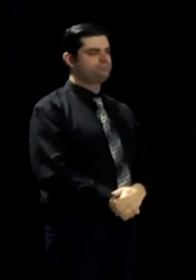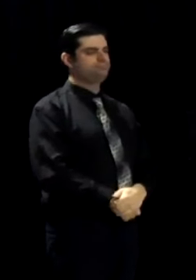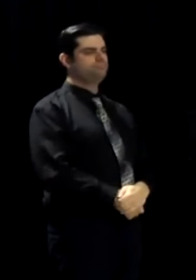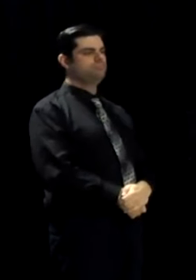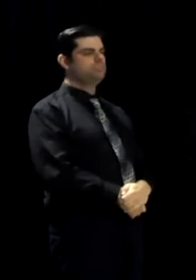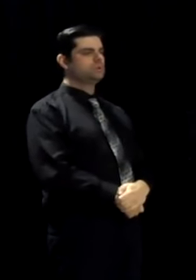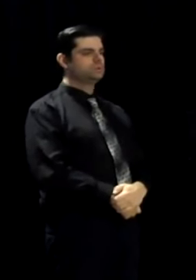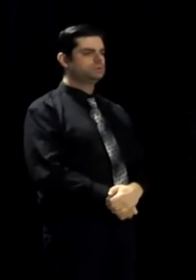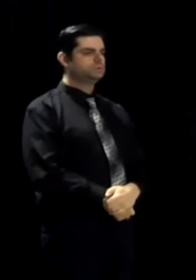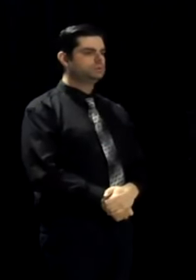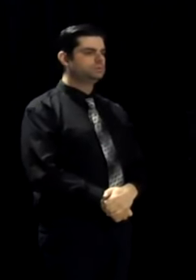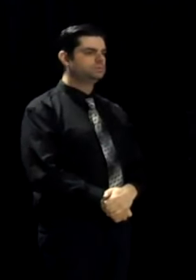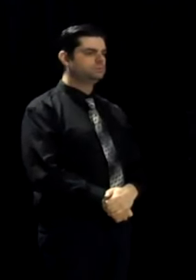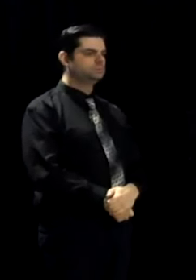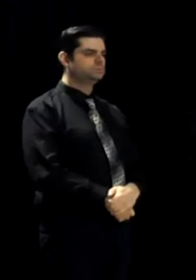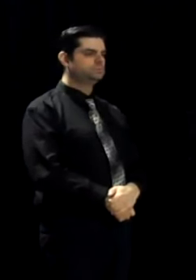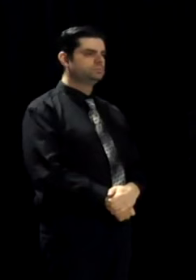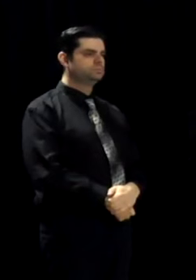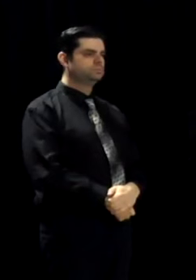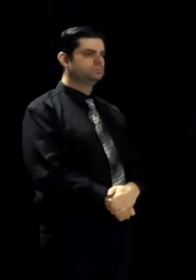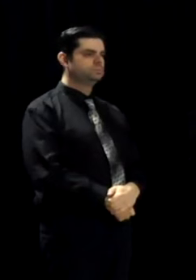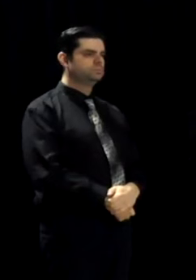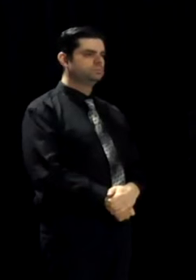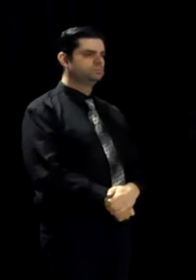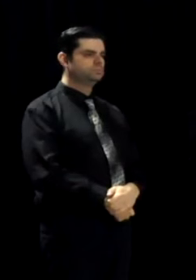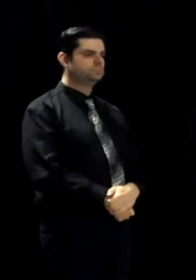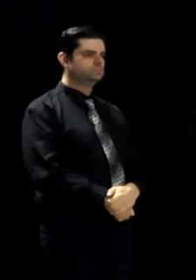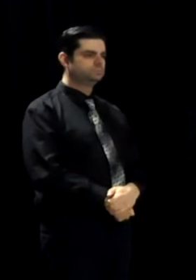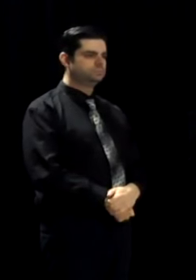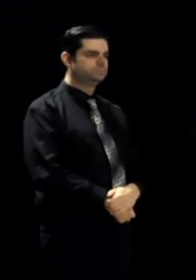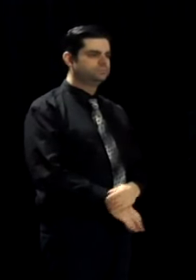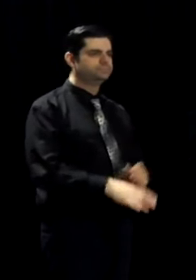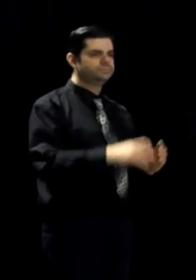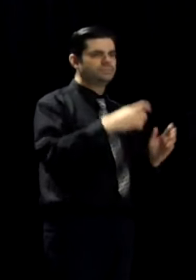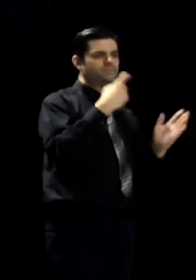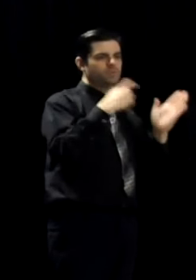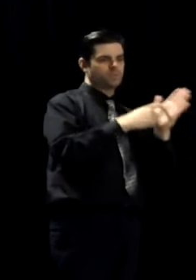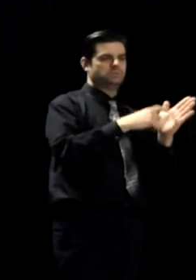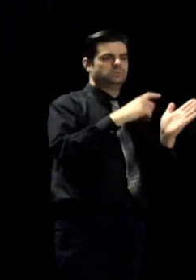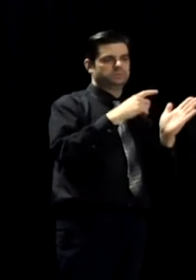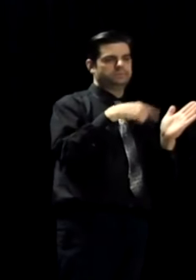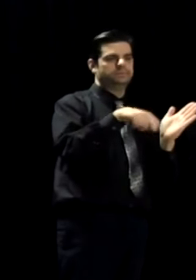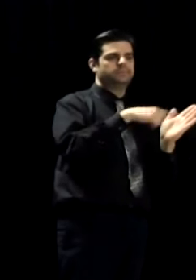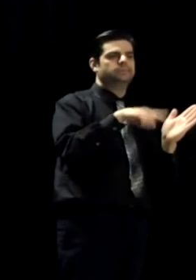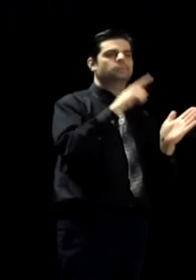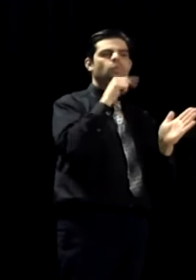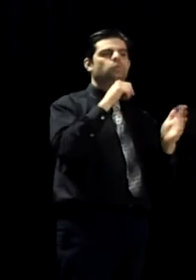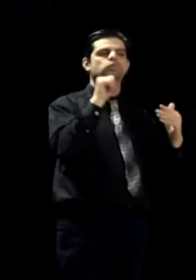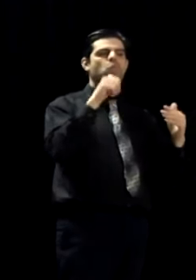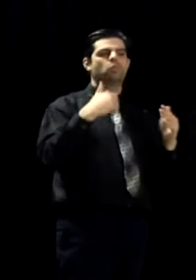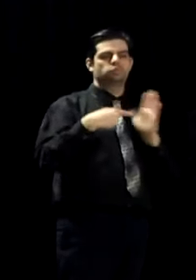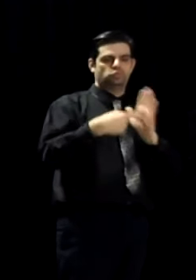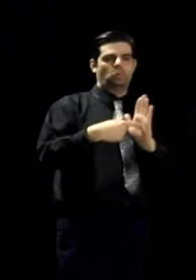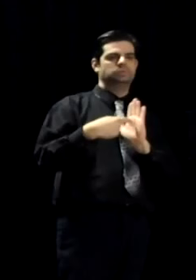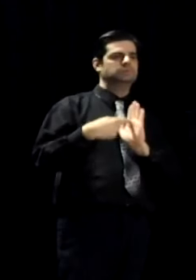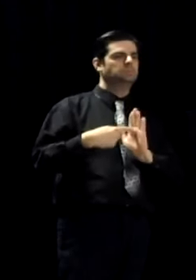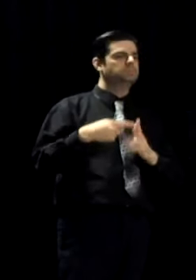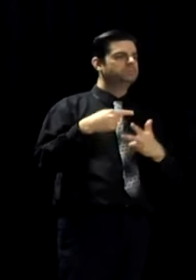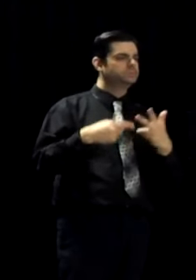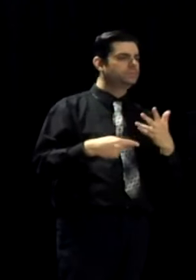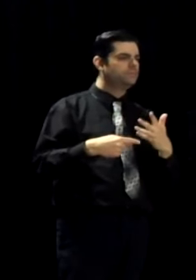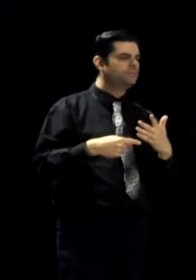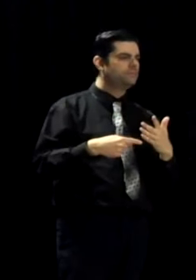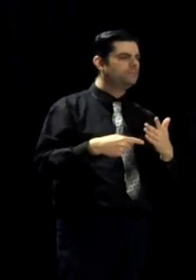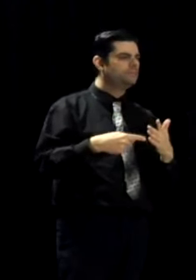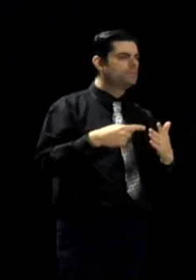asymptomatic cases, and whether they can spread it or not, we don't know enough about it, but we're under the assumption they can. So that's a state partnership. Do you know when it's